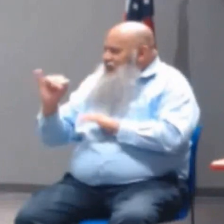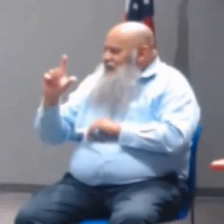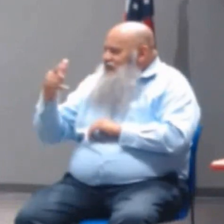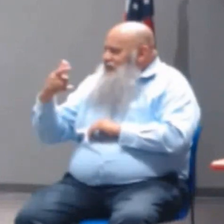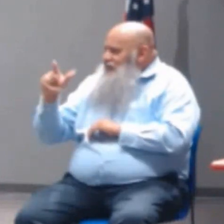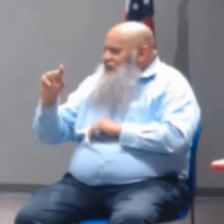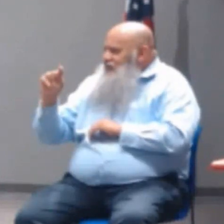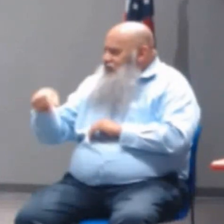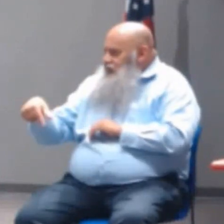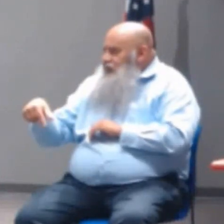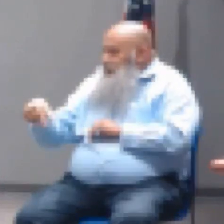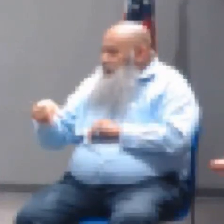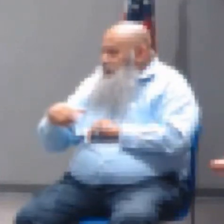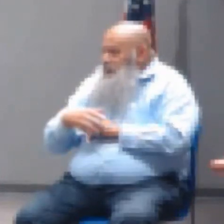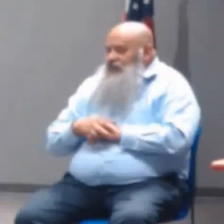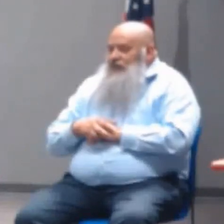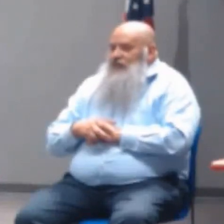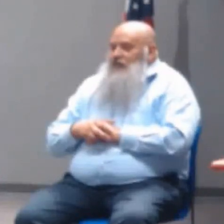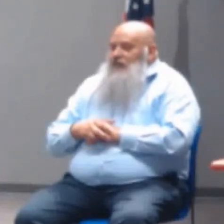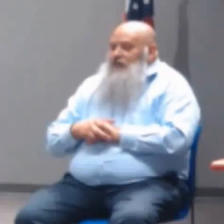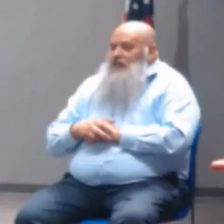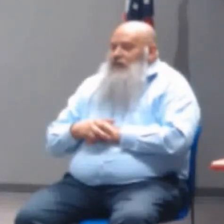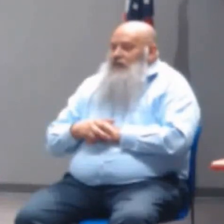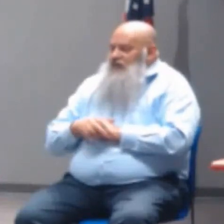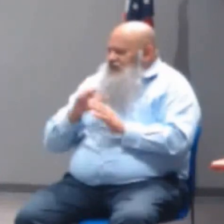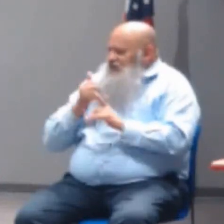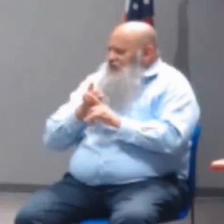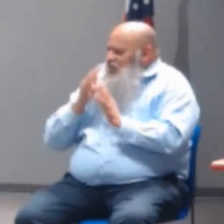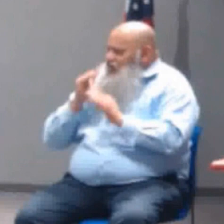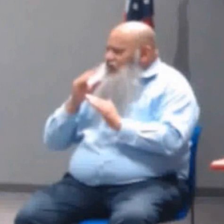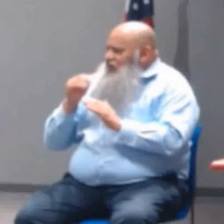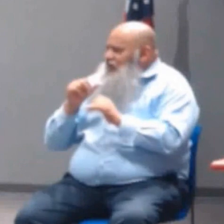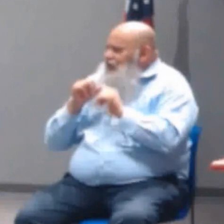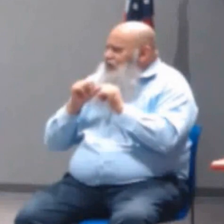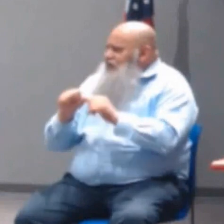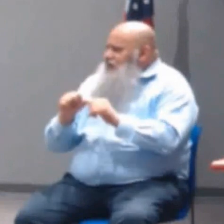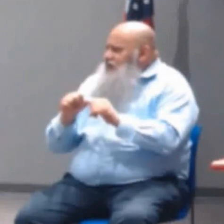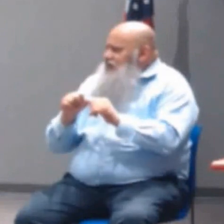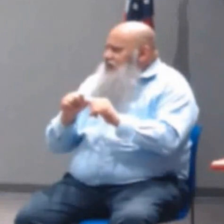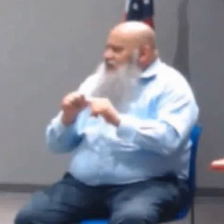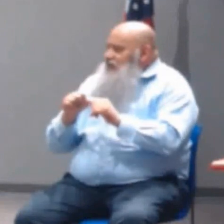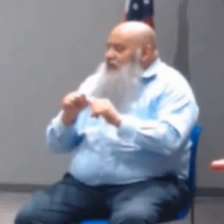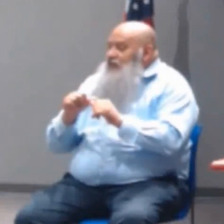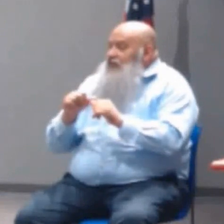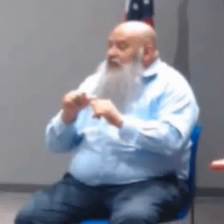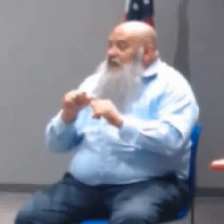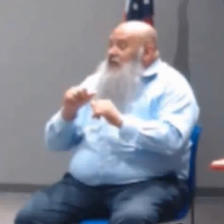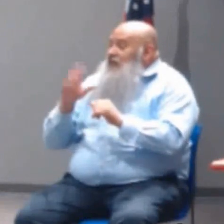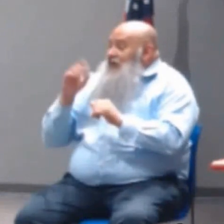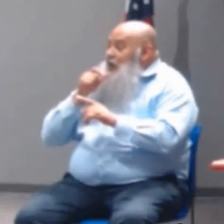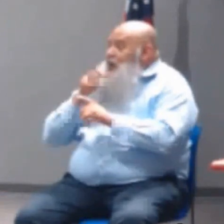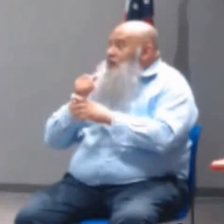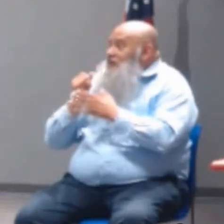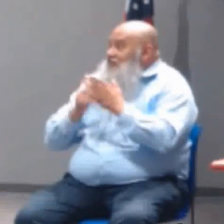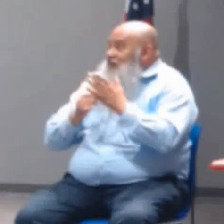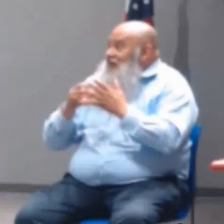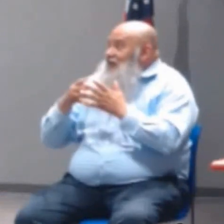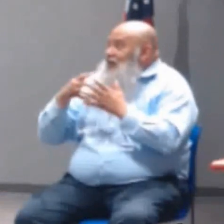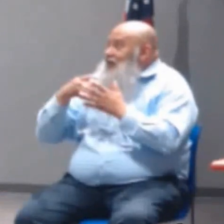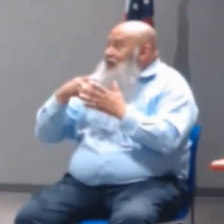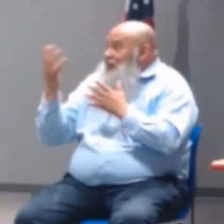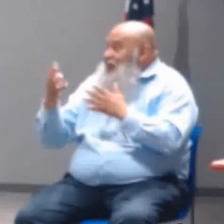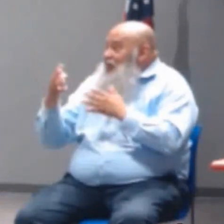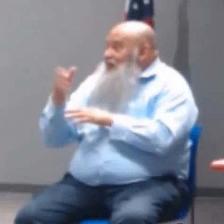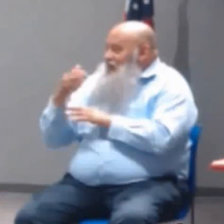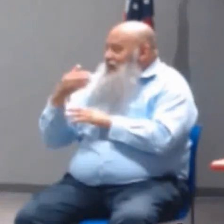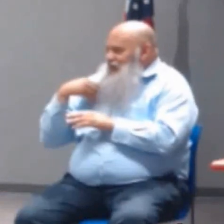LGBTQ. It's hopeful and resilient. Gilbert Baker, who designed the rainbow flag, had this in mind when